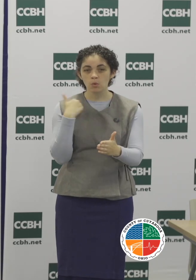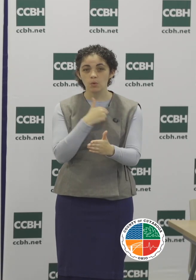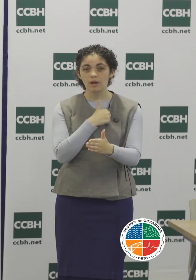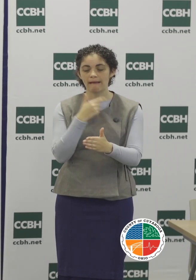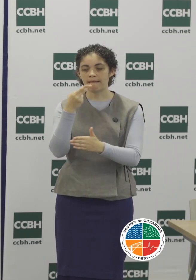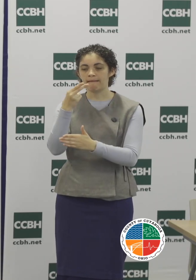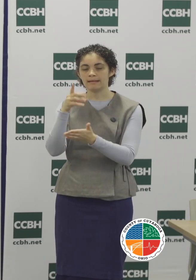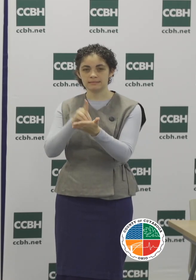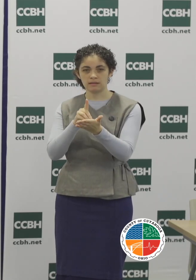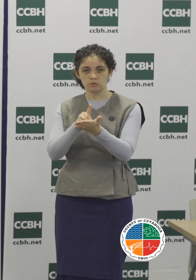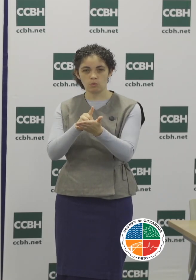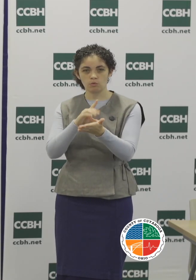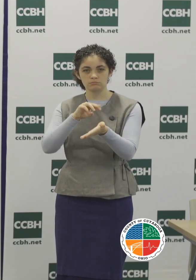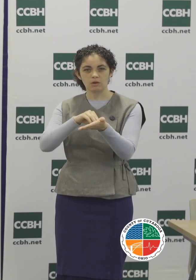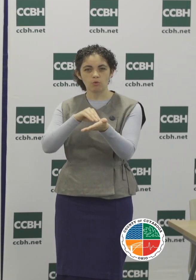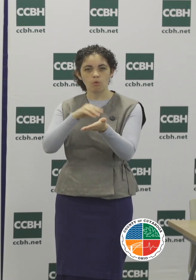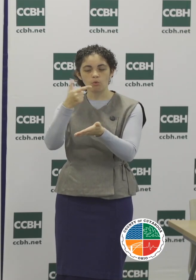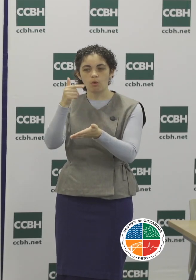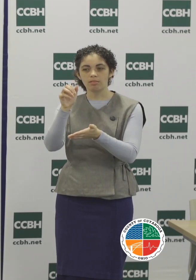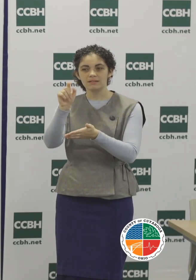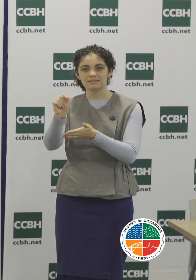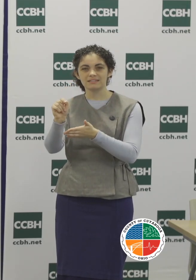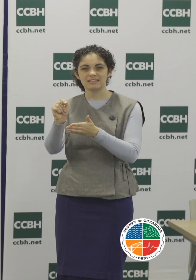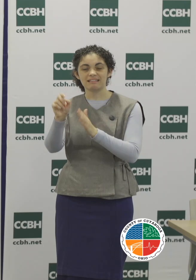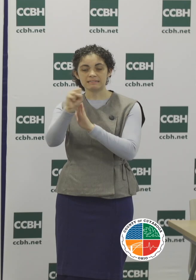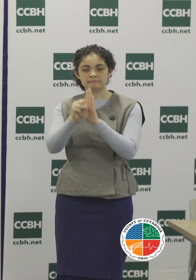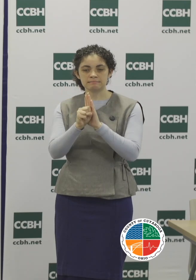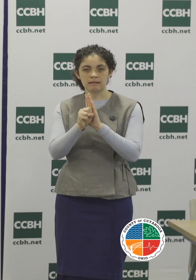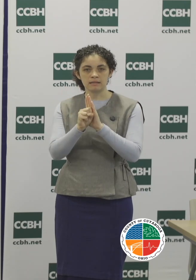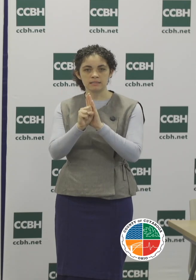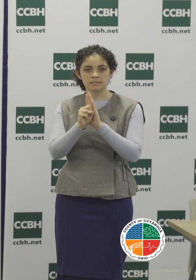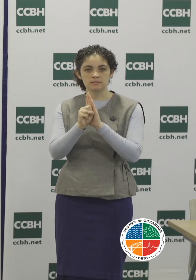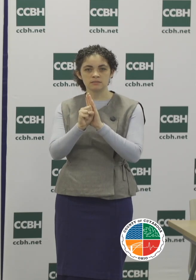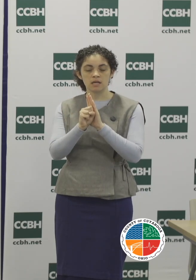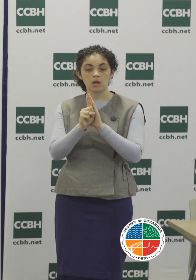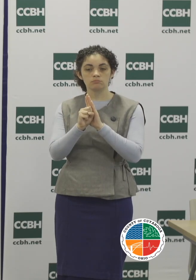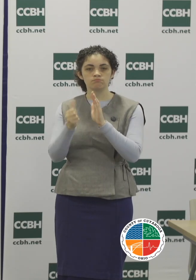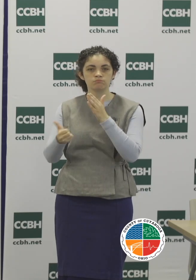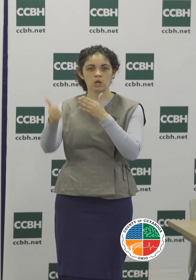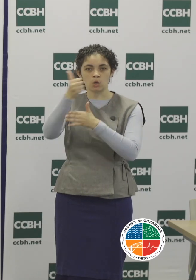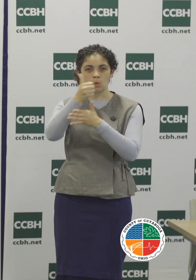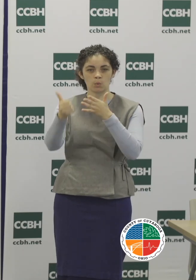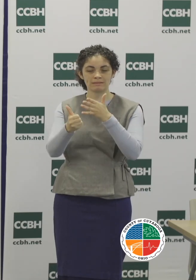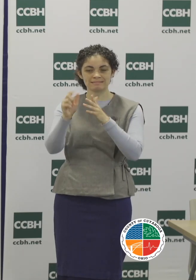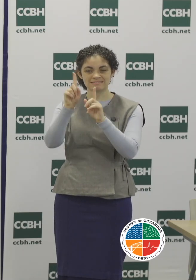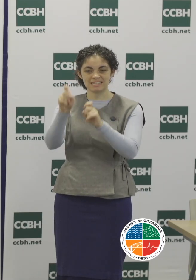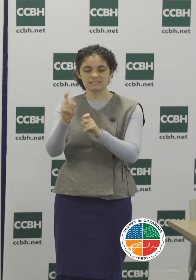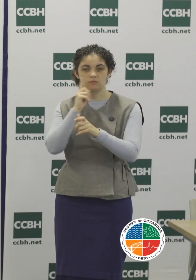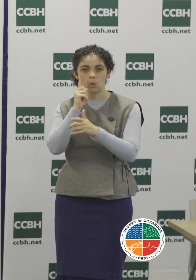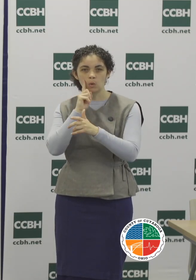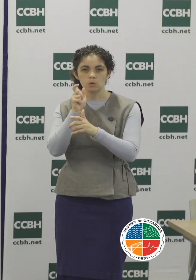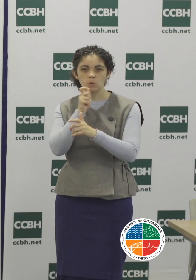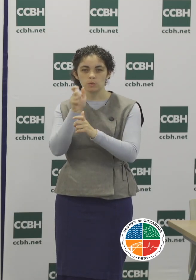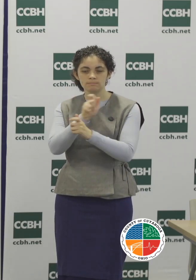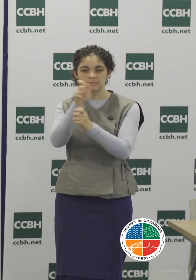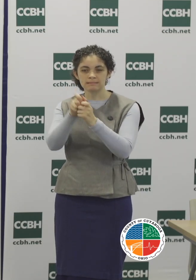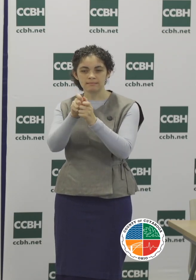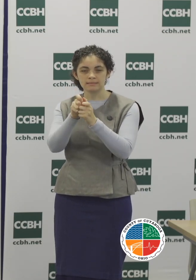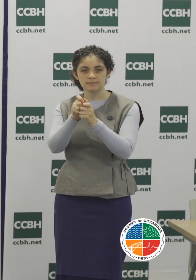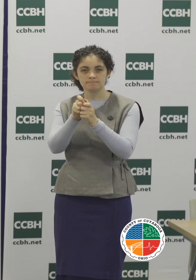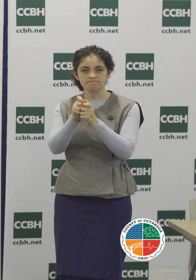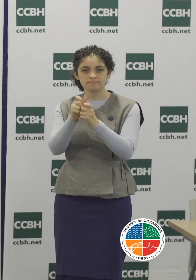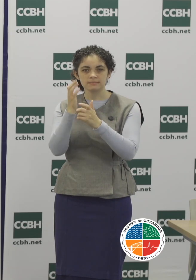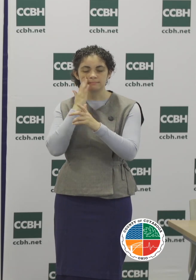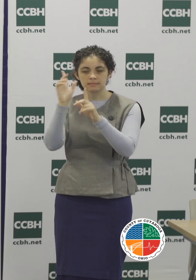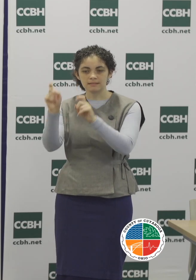and Heidi, Dr. Gullett, we are following the state's priority testing guidelines and who we are targeting for testing. We know a